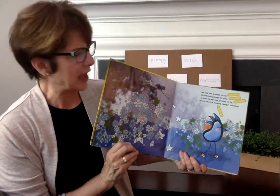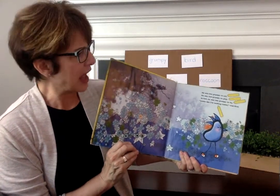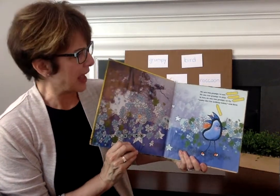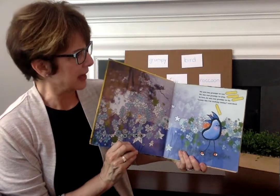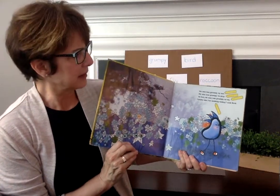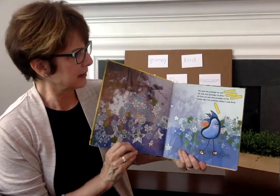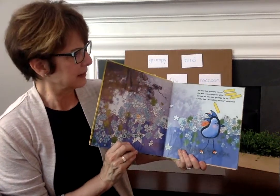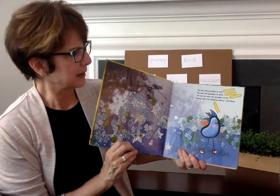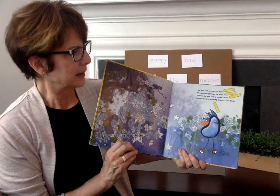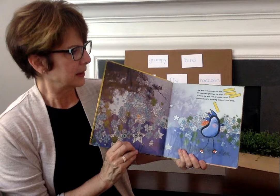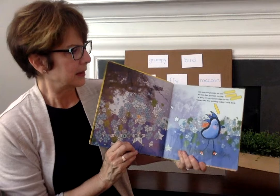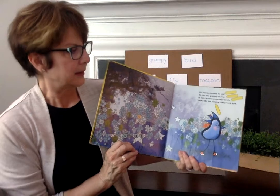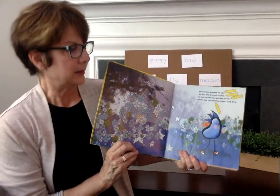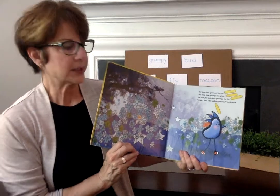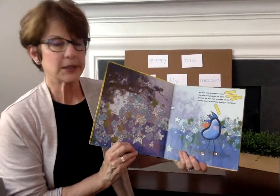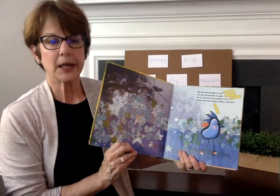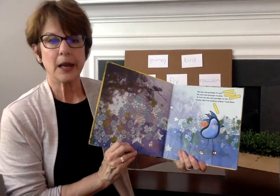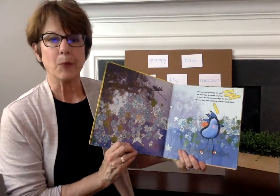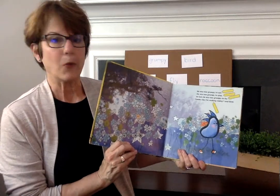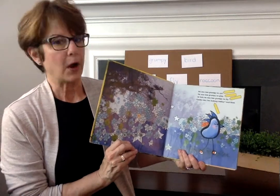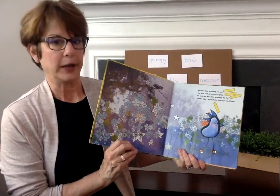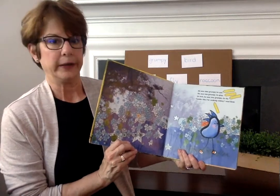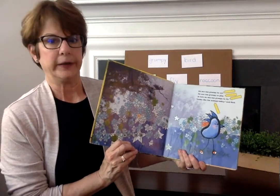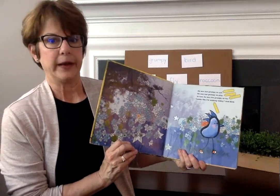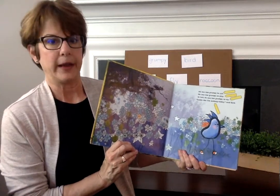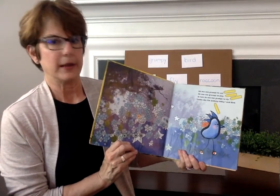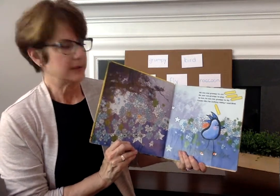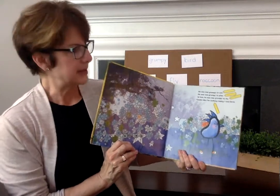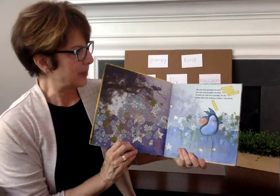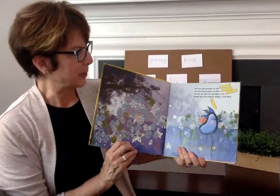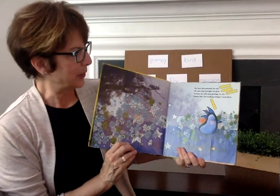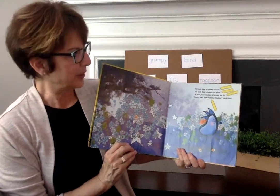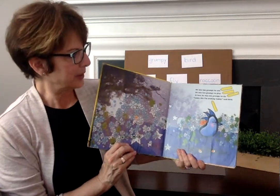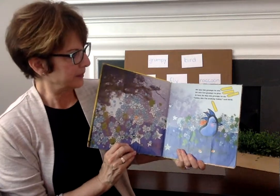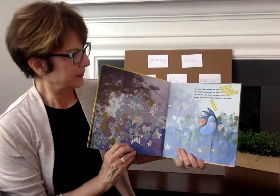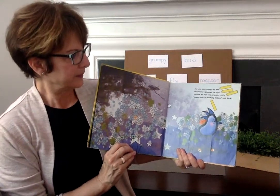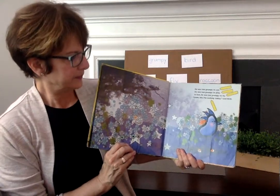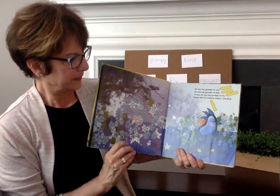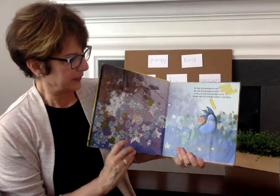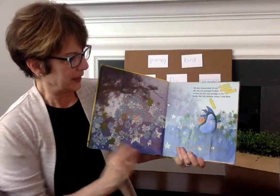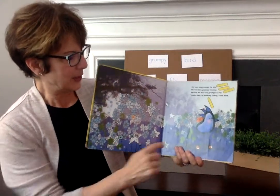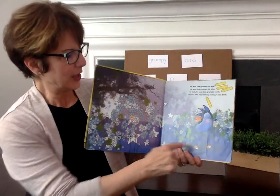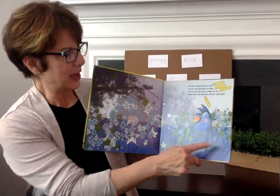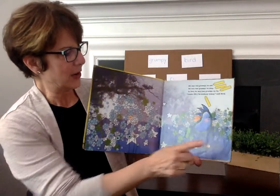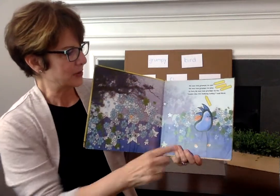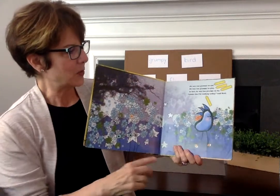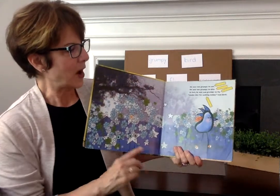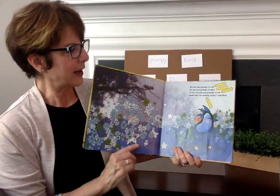fly. Looks like I'm walking today, said Bird. And there he goes, walking